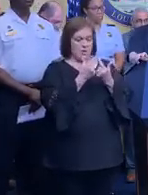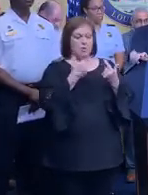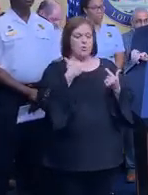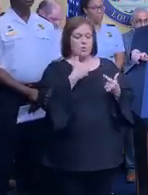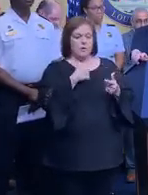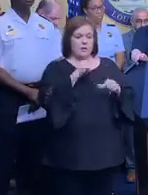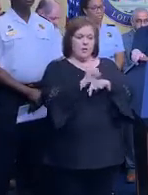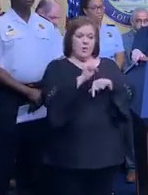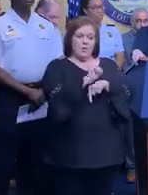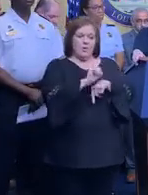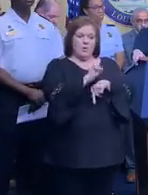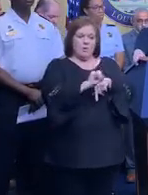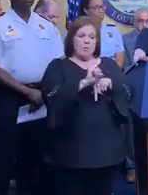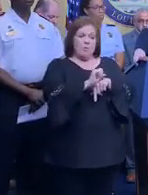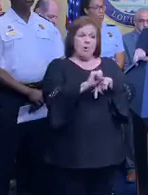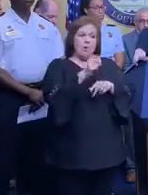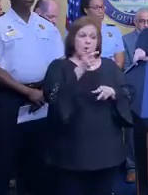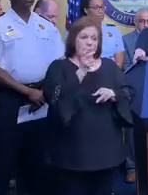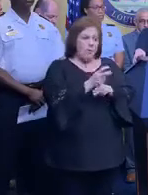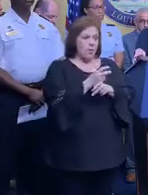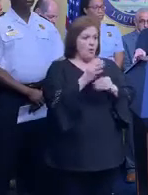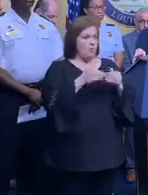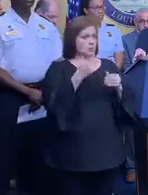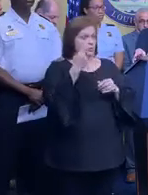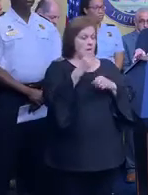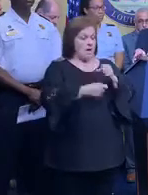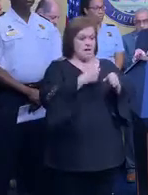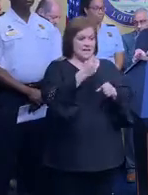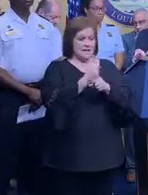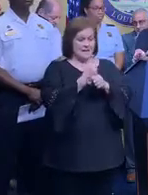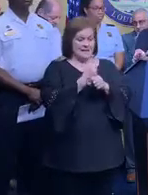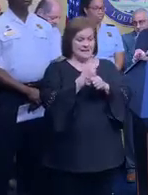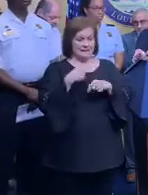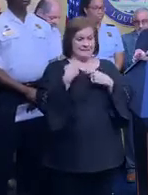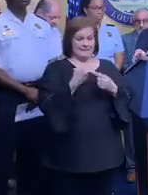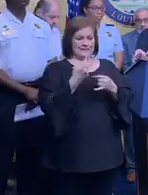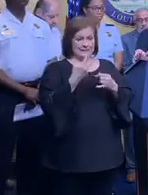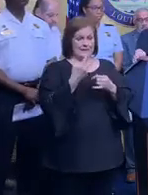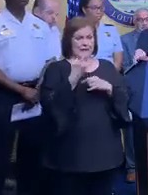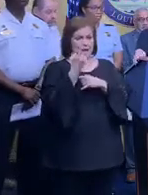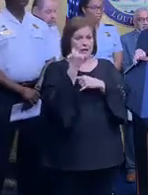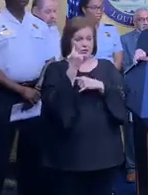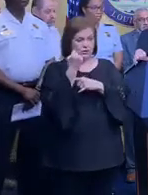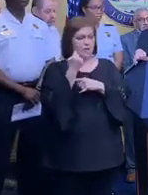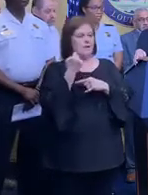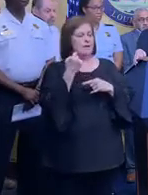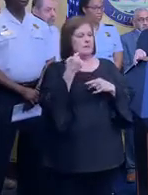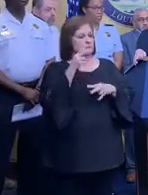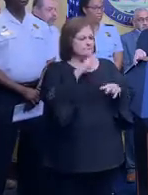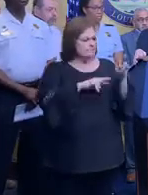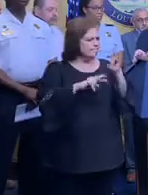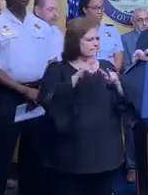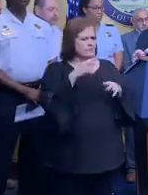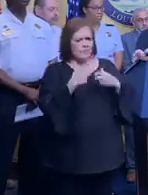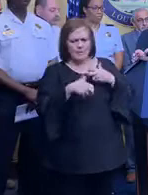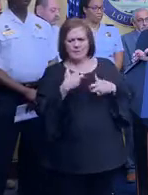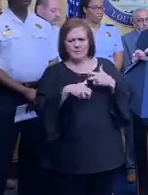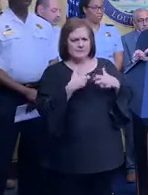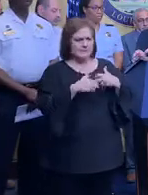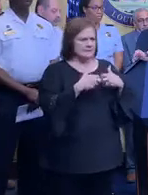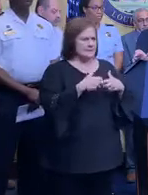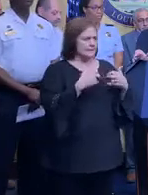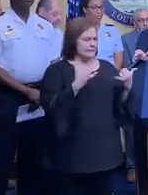time, a lot of effort, over a year since last hurricane season, looking at this problem, that it's